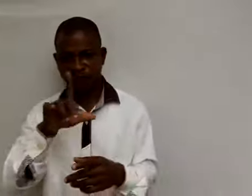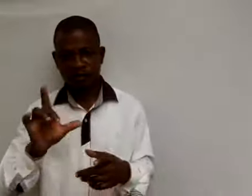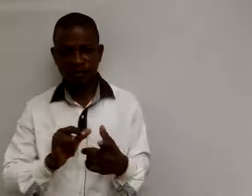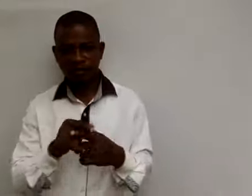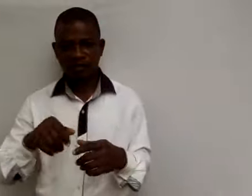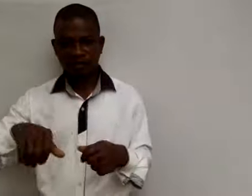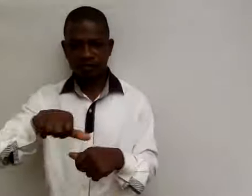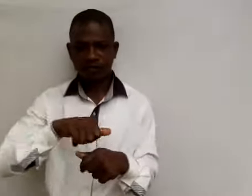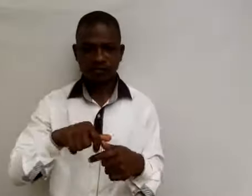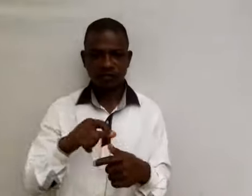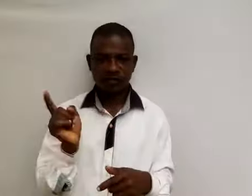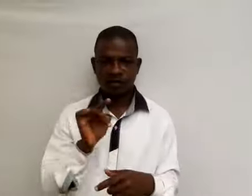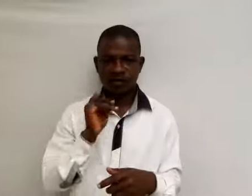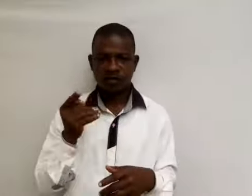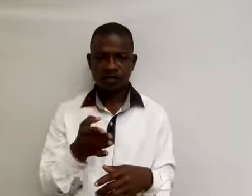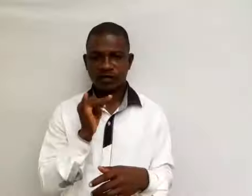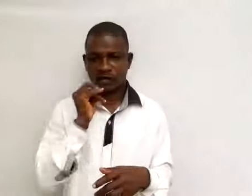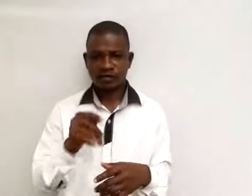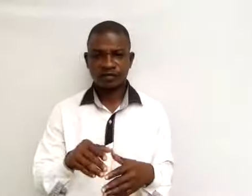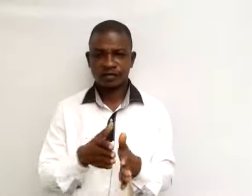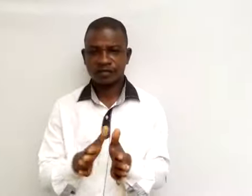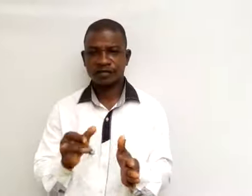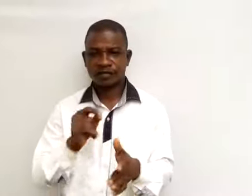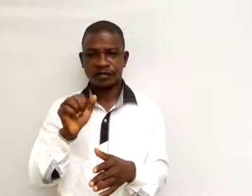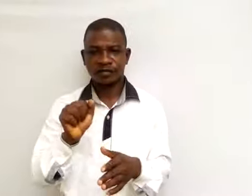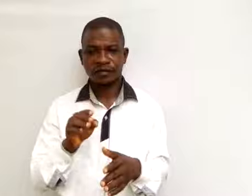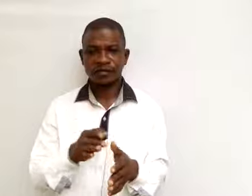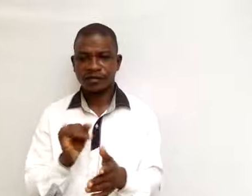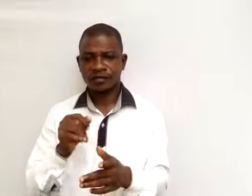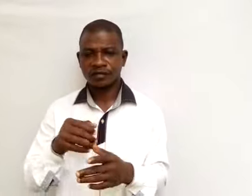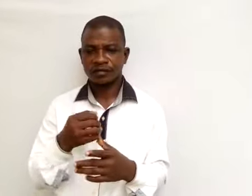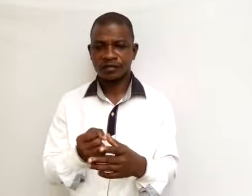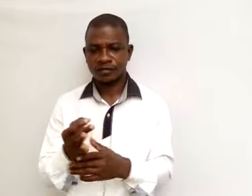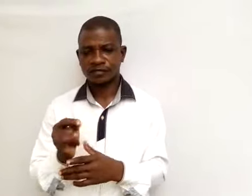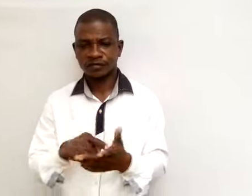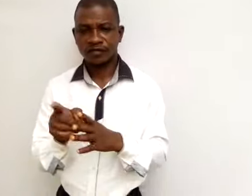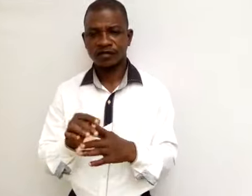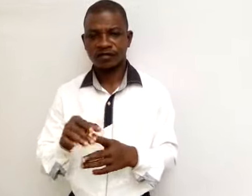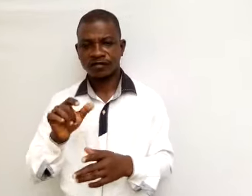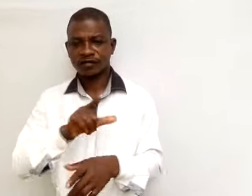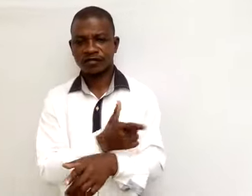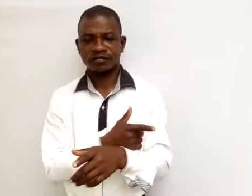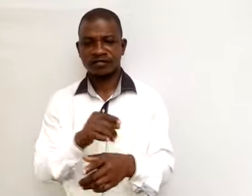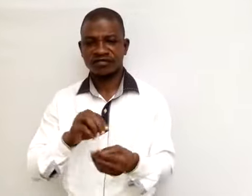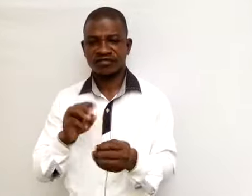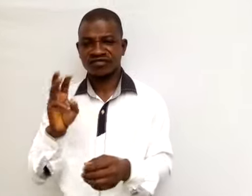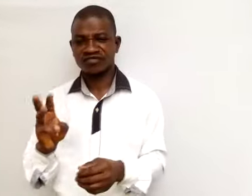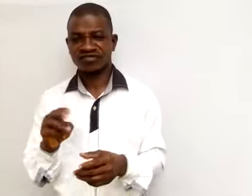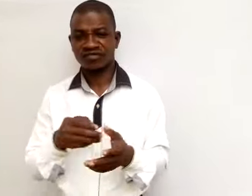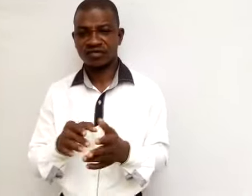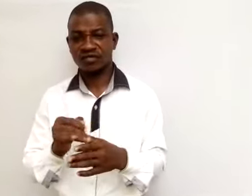area where there is abundant supply of labor. 6. Adequate